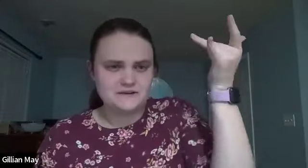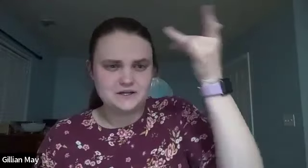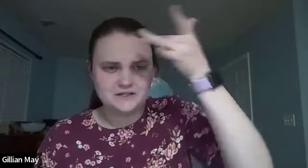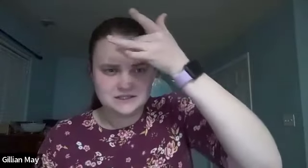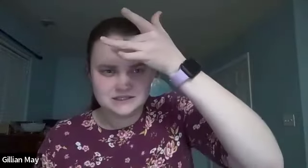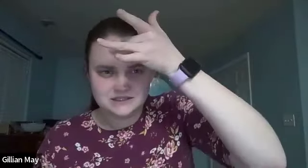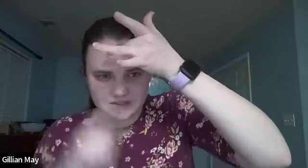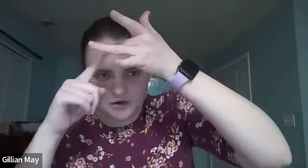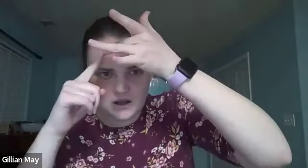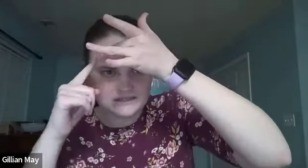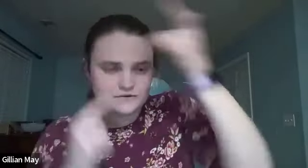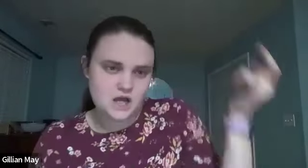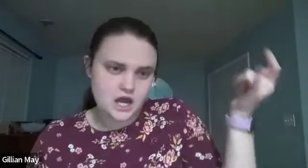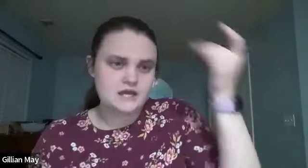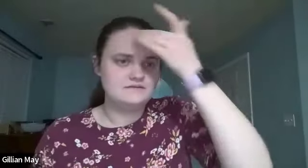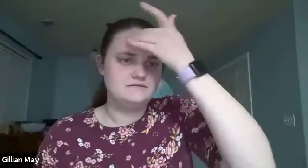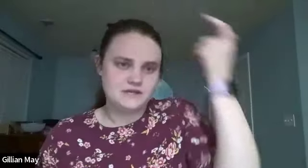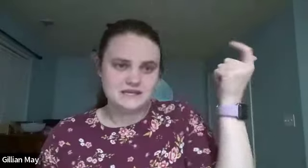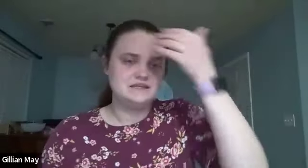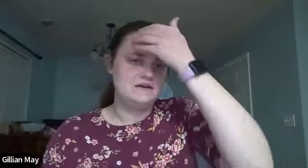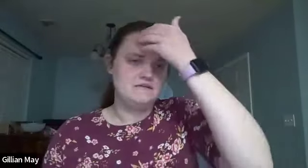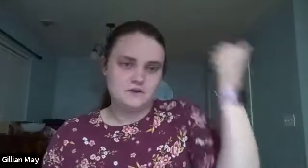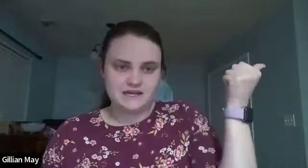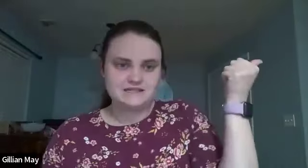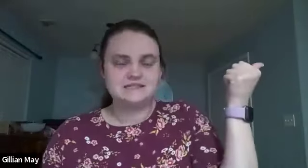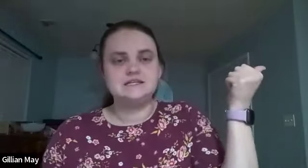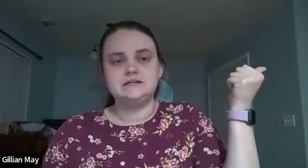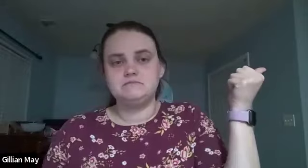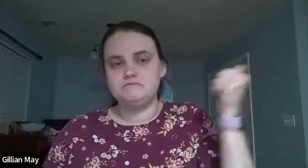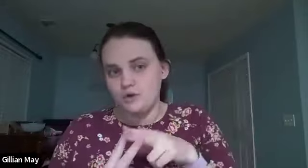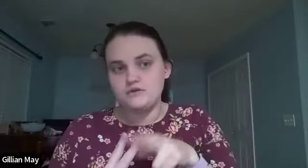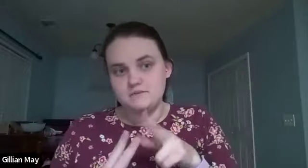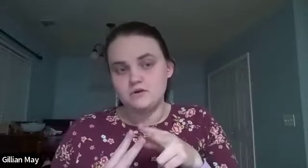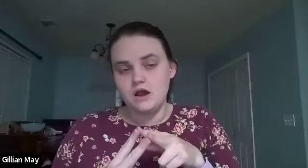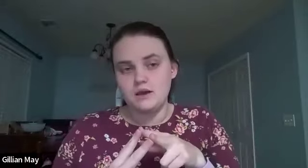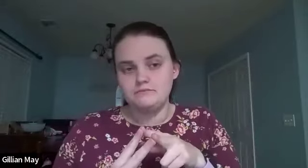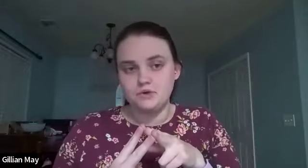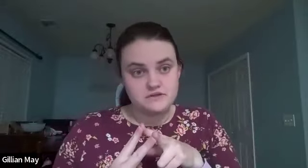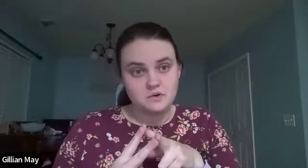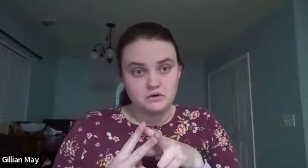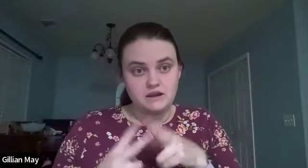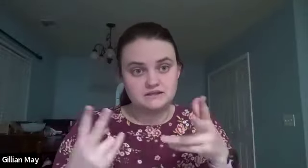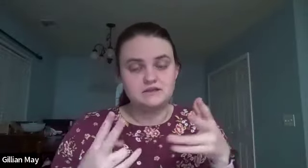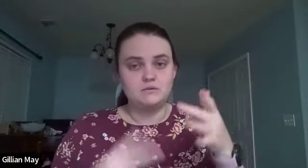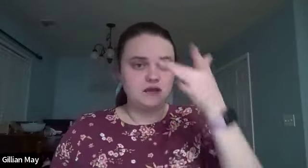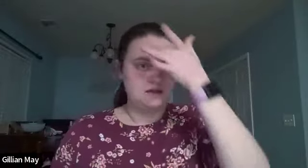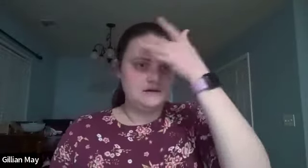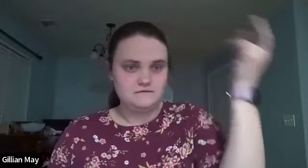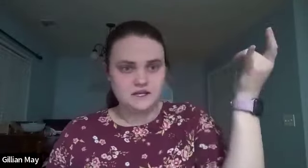finger across, forgot, forget, forget. Both of them are correct either way.